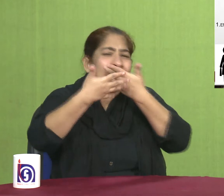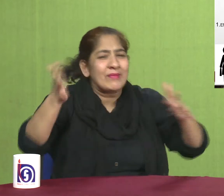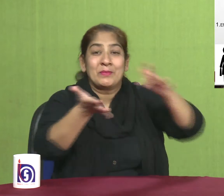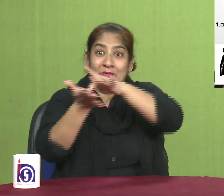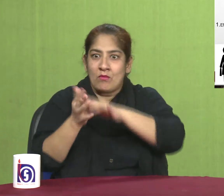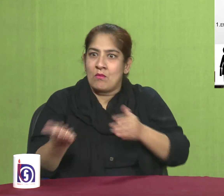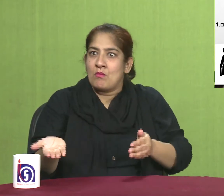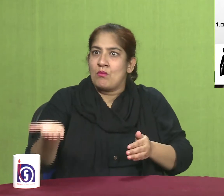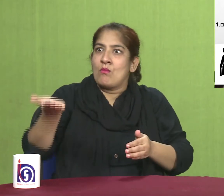And